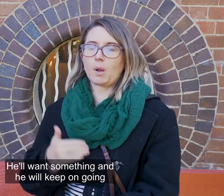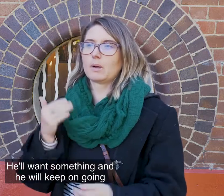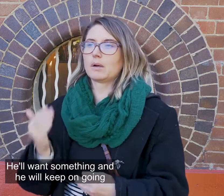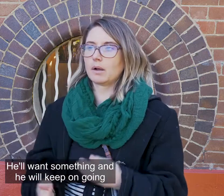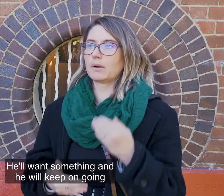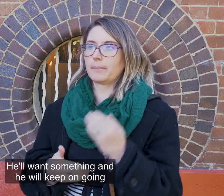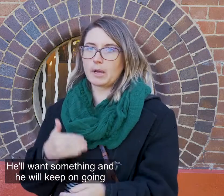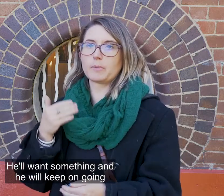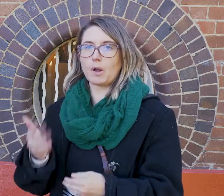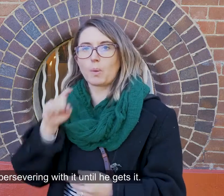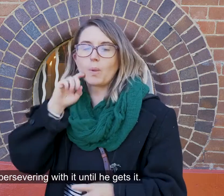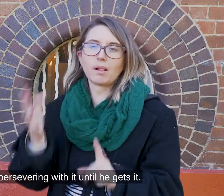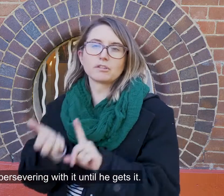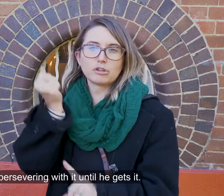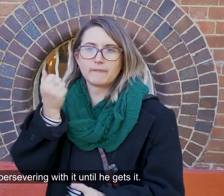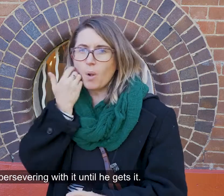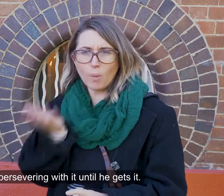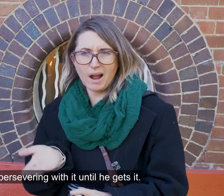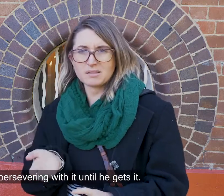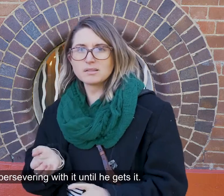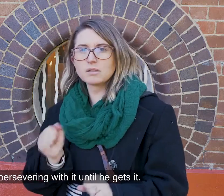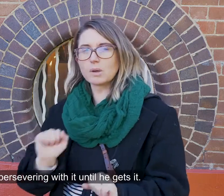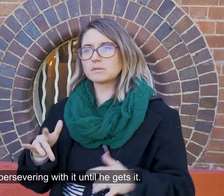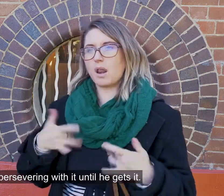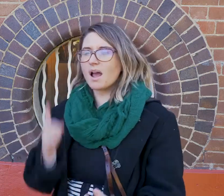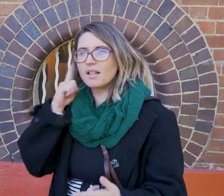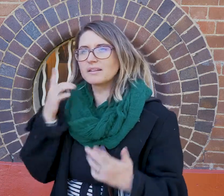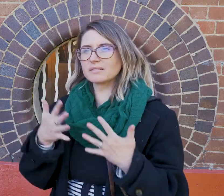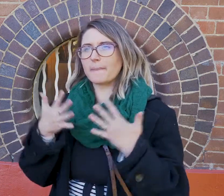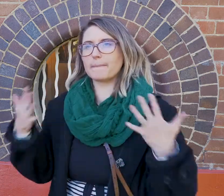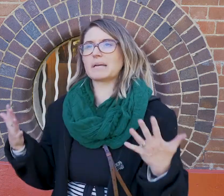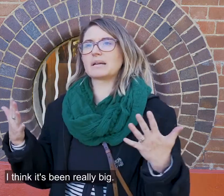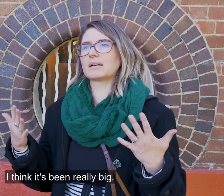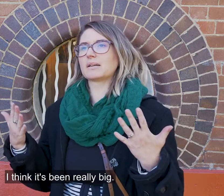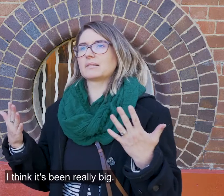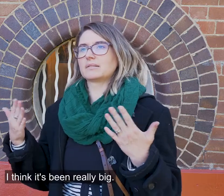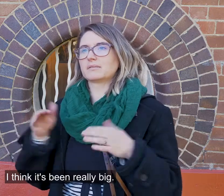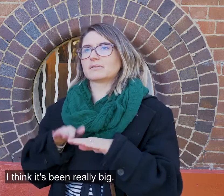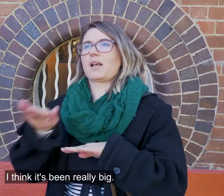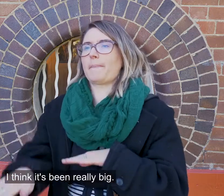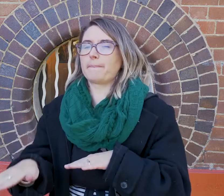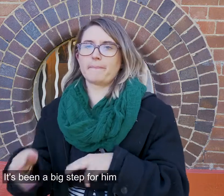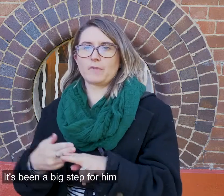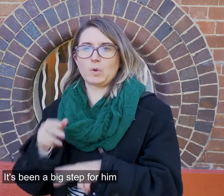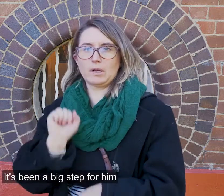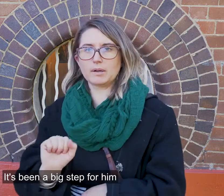keep on going and persevering with it until he gets it. I think it's been really big. It's been a big step for